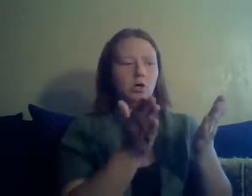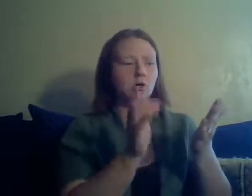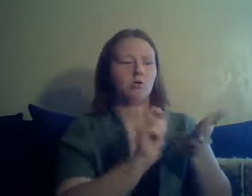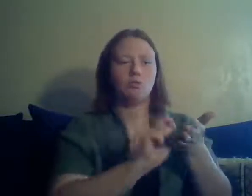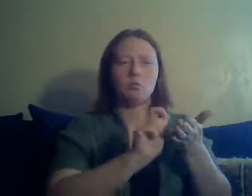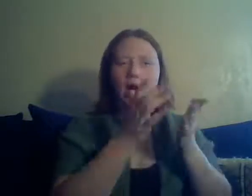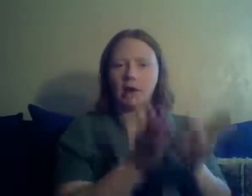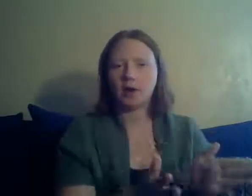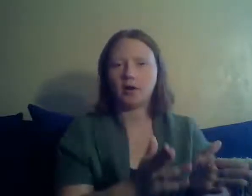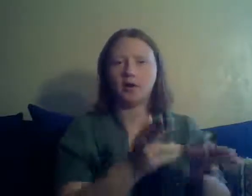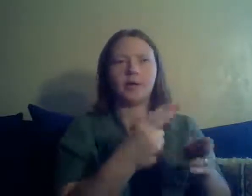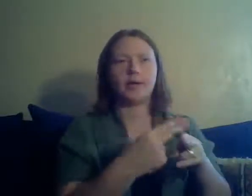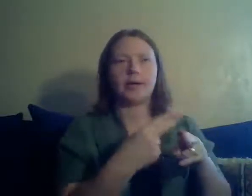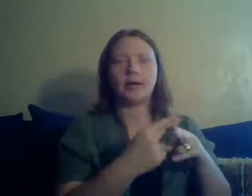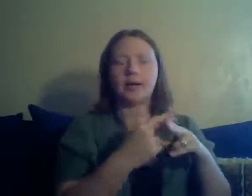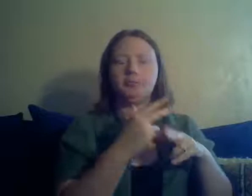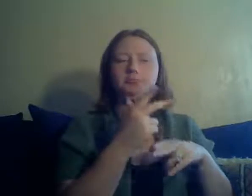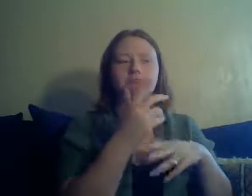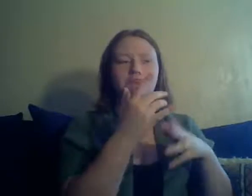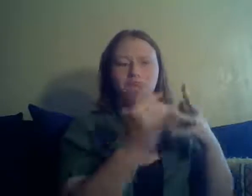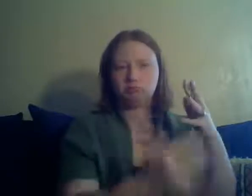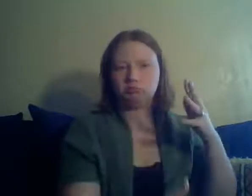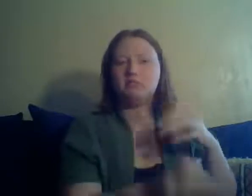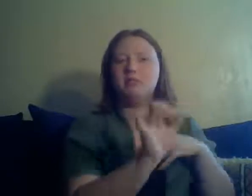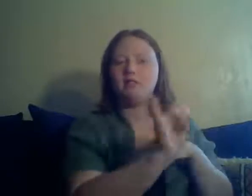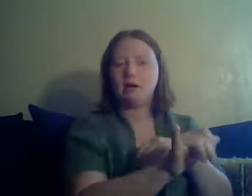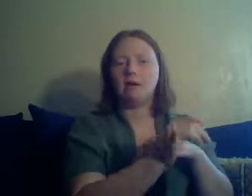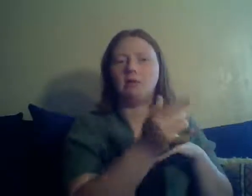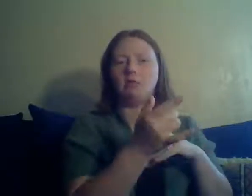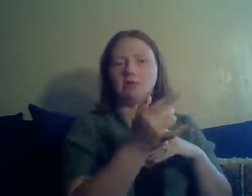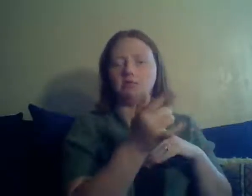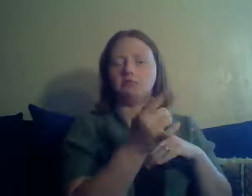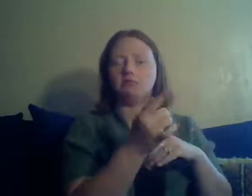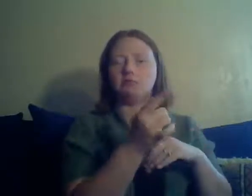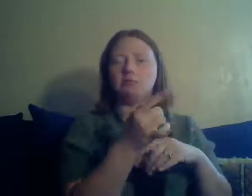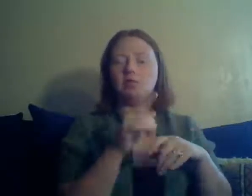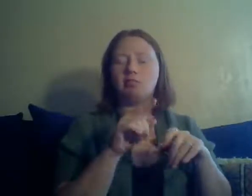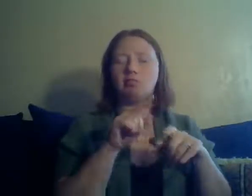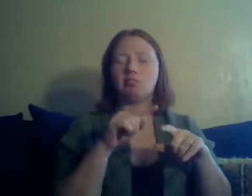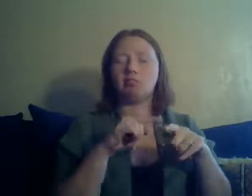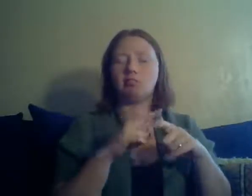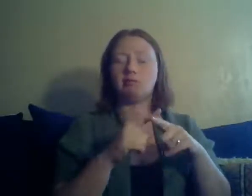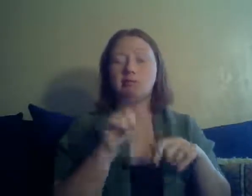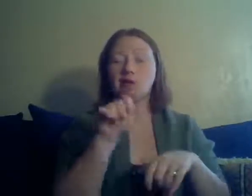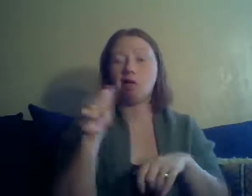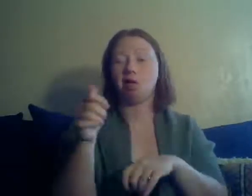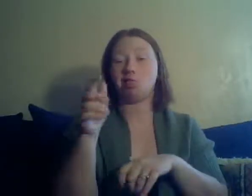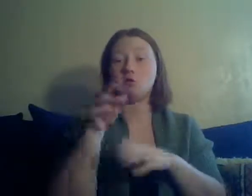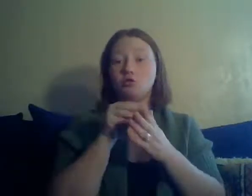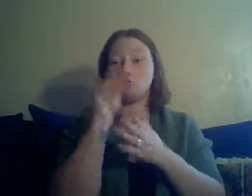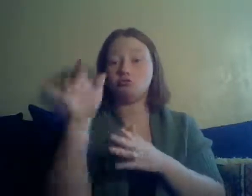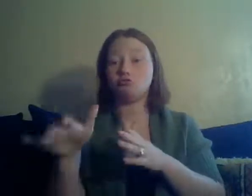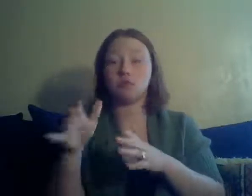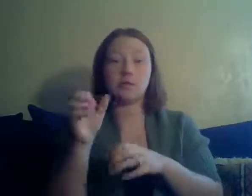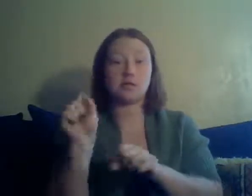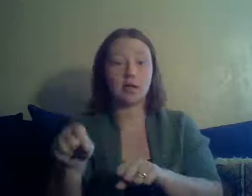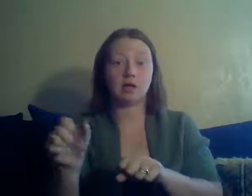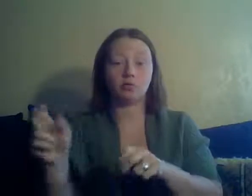article, because often students see a topic and then they decide they want to work on that topic. So there's a little information sharing in the beginning.